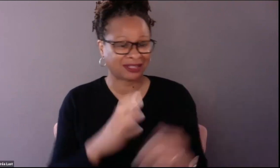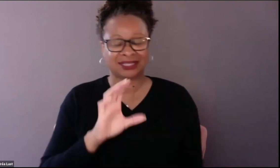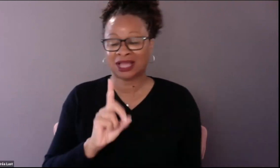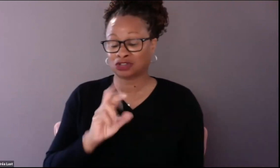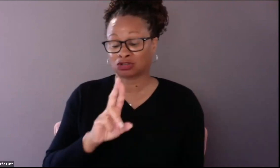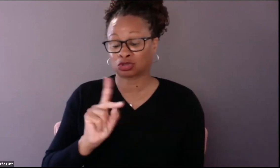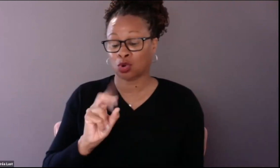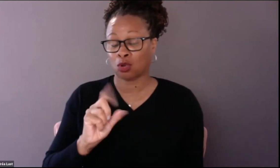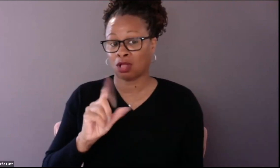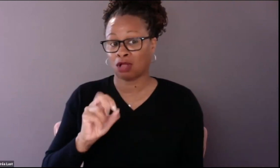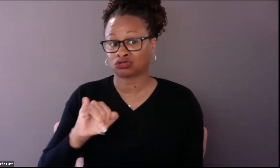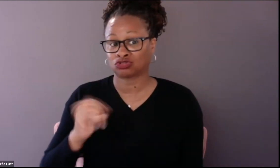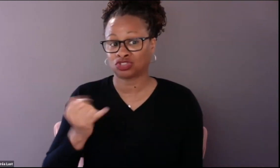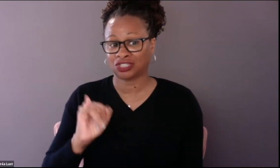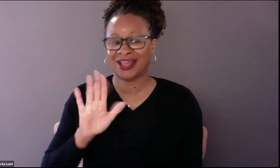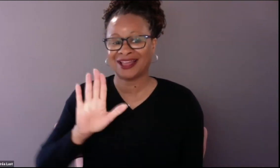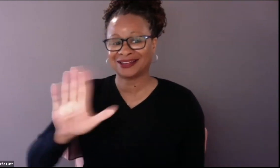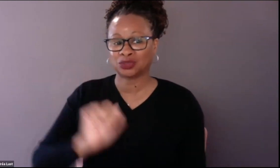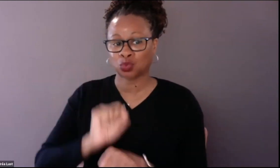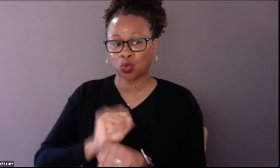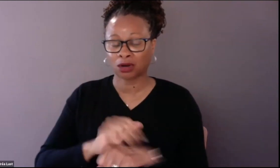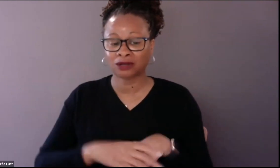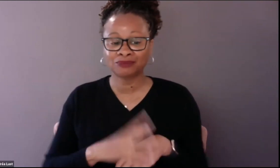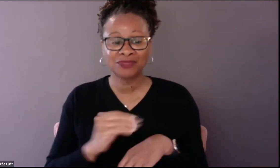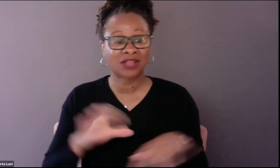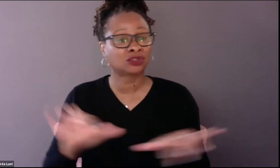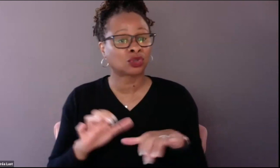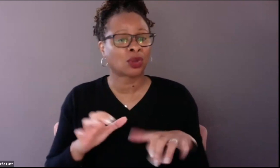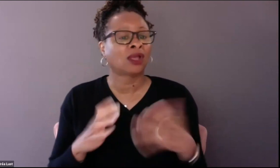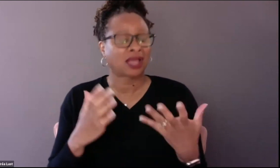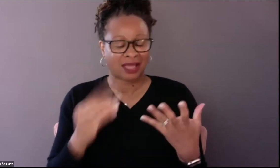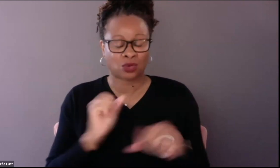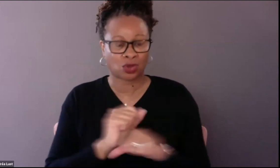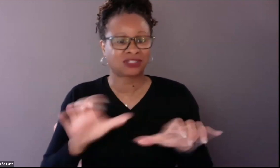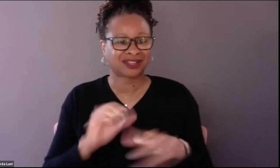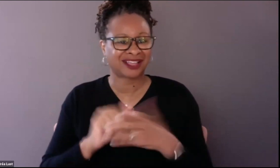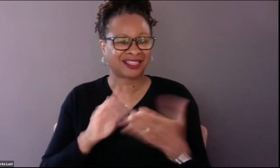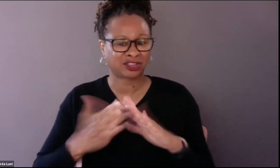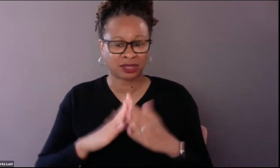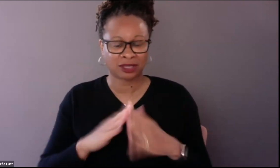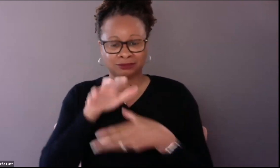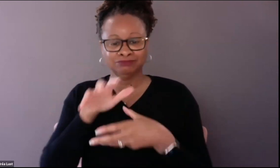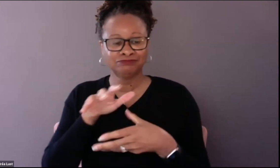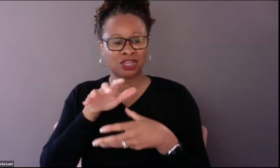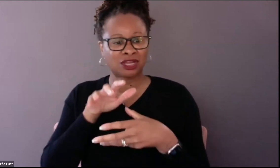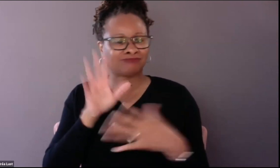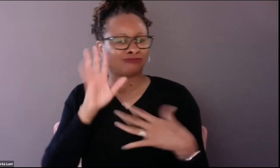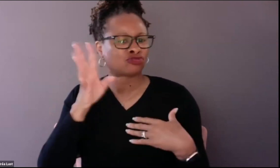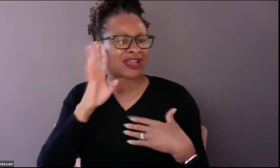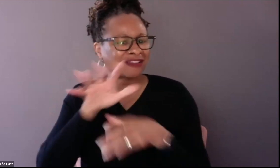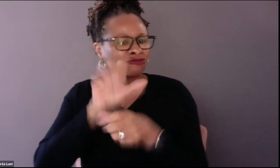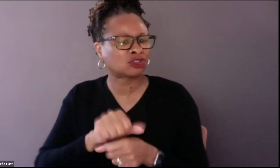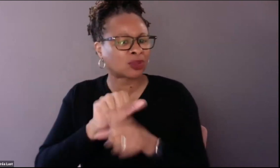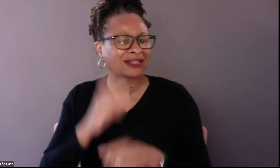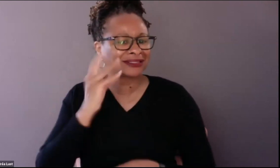the great work that he's doing and the work that's being done in the community and creating these ritualized experiences for